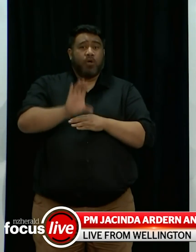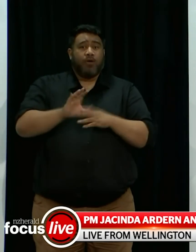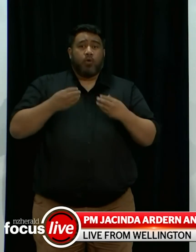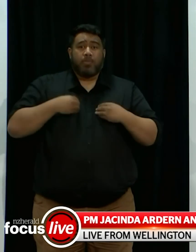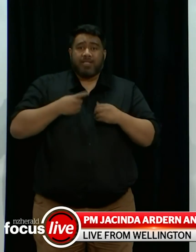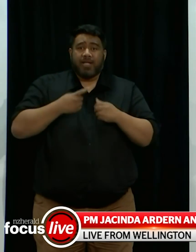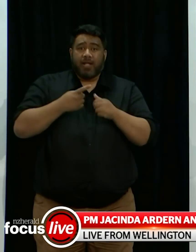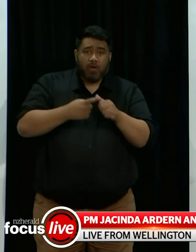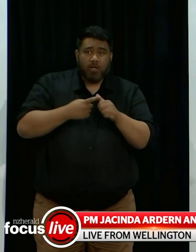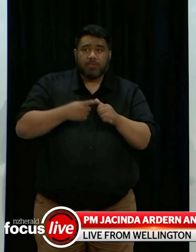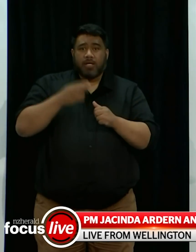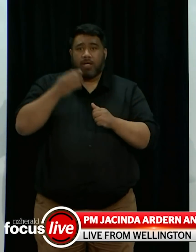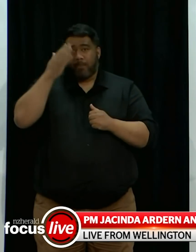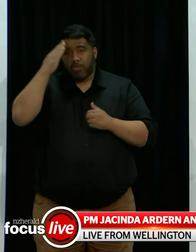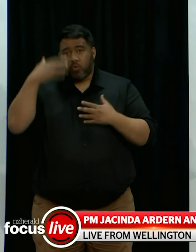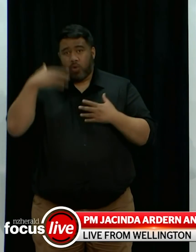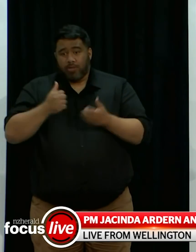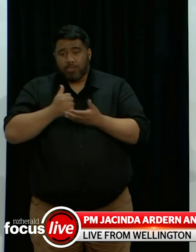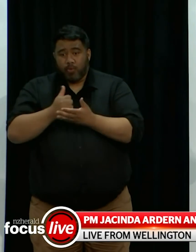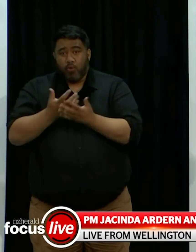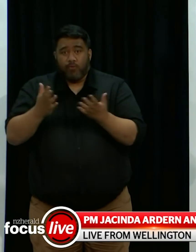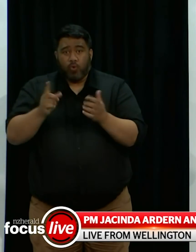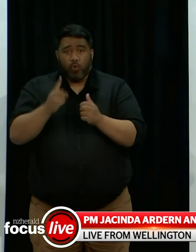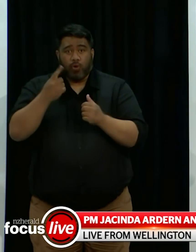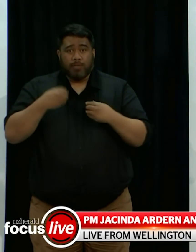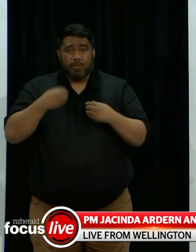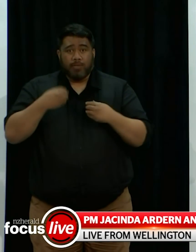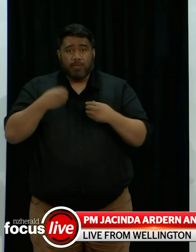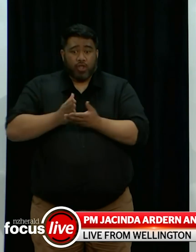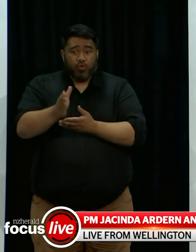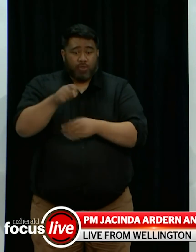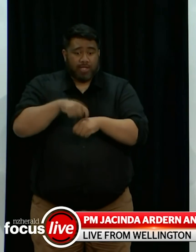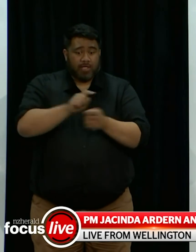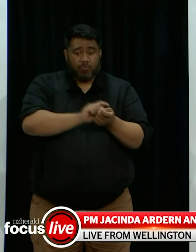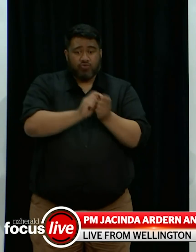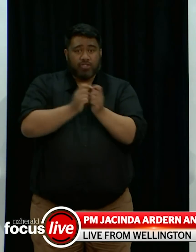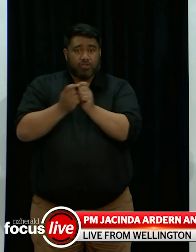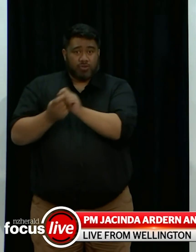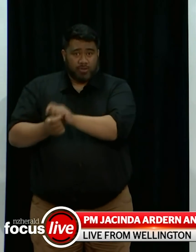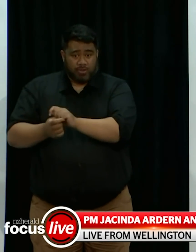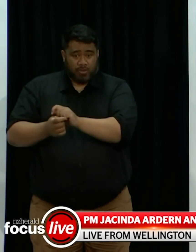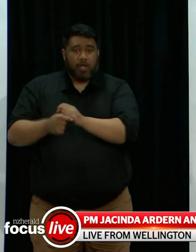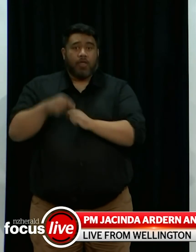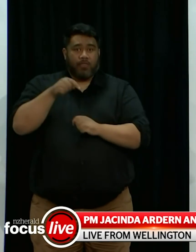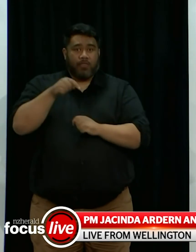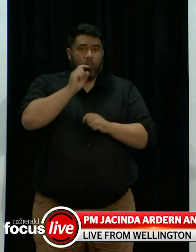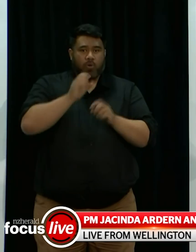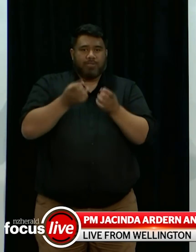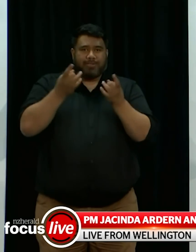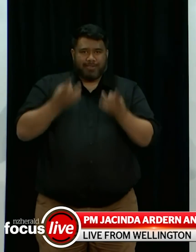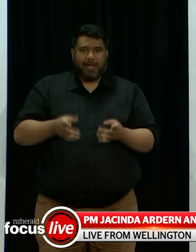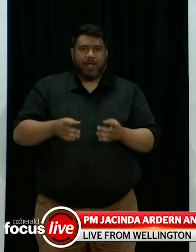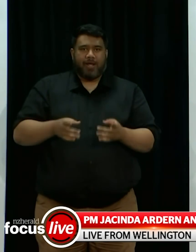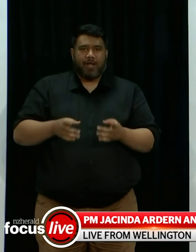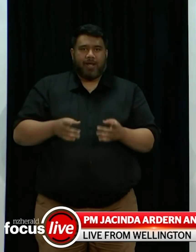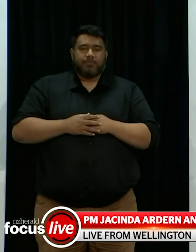advice and mental health support to help Auckland businesses through this transition period that we announced late last month is being rolled out. And